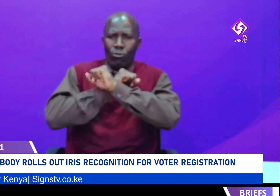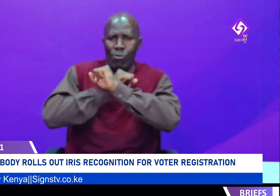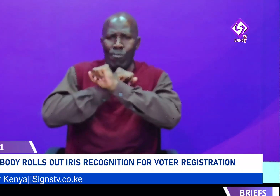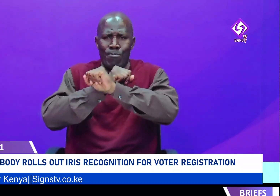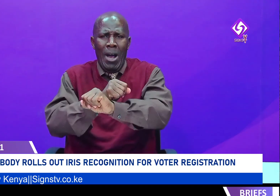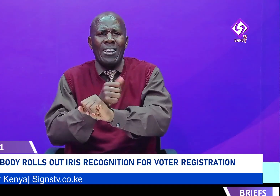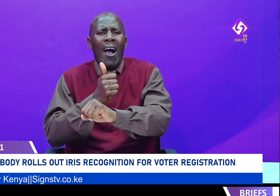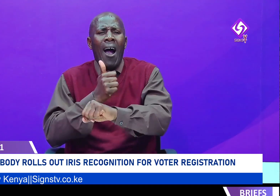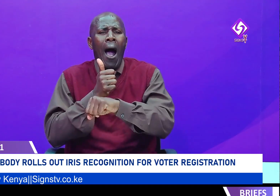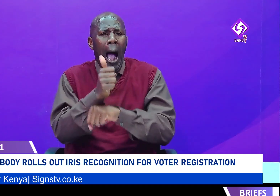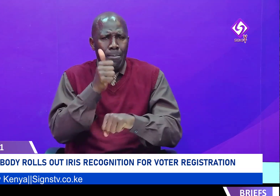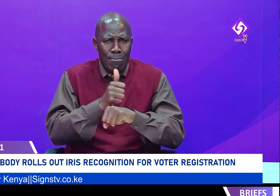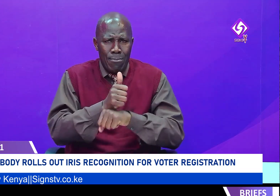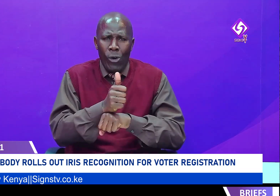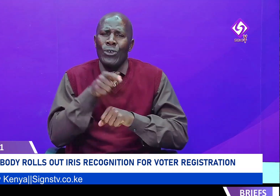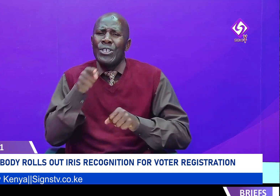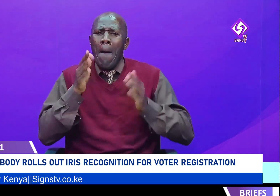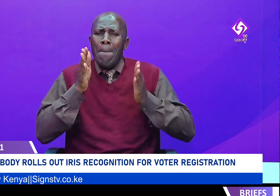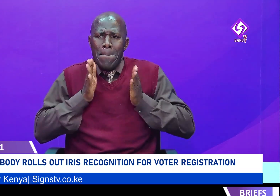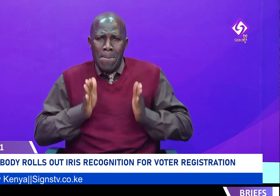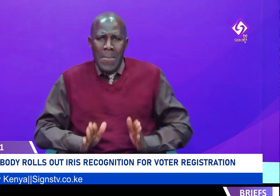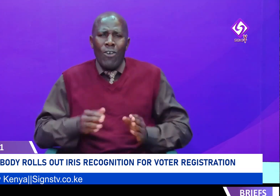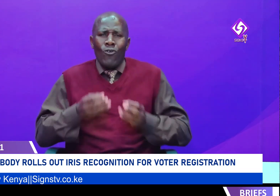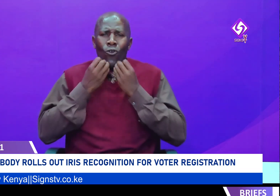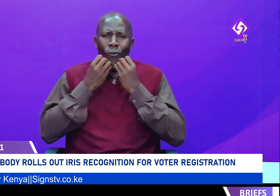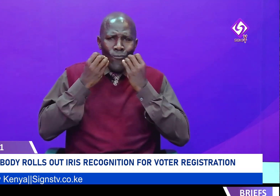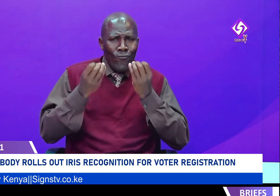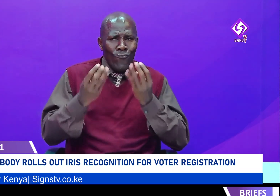potential for misuse of this personal information.